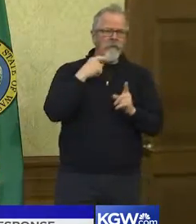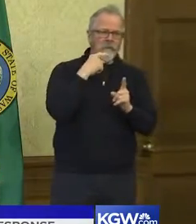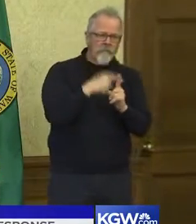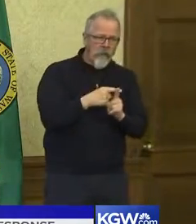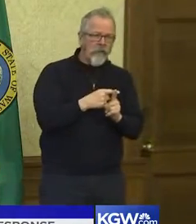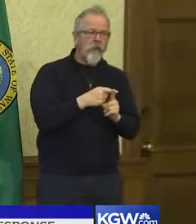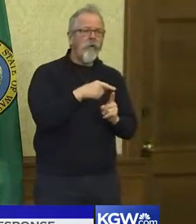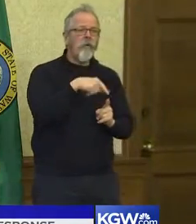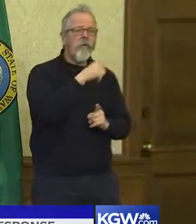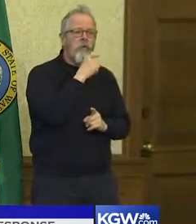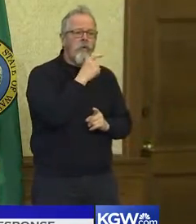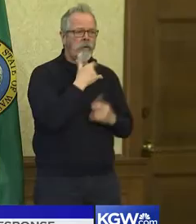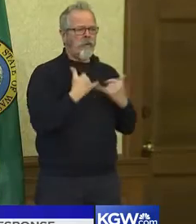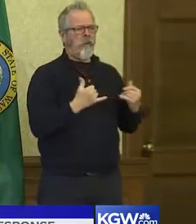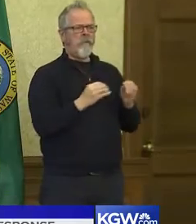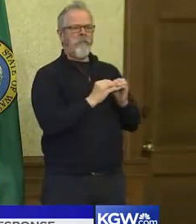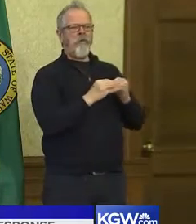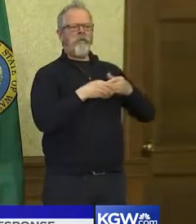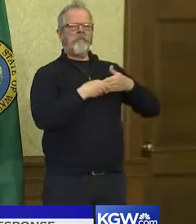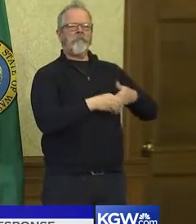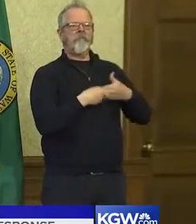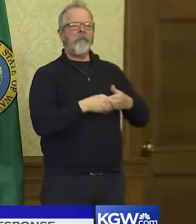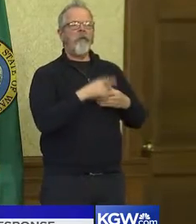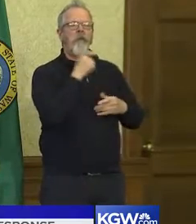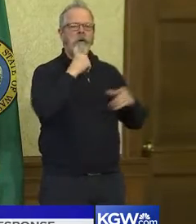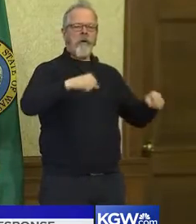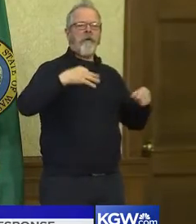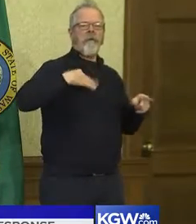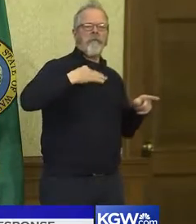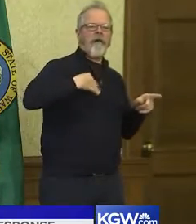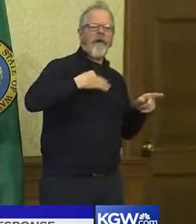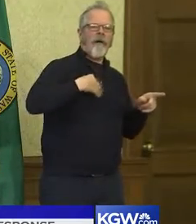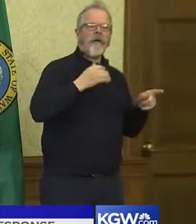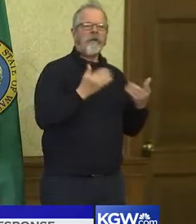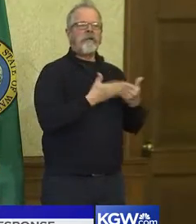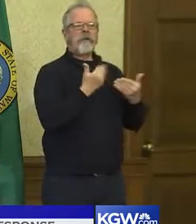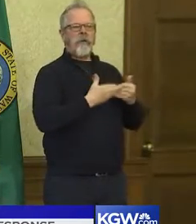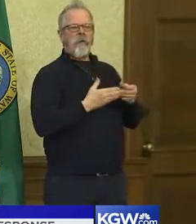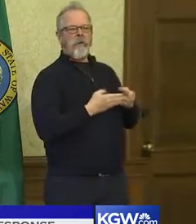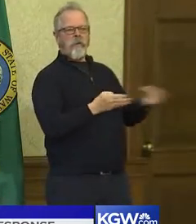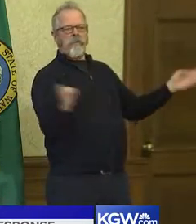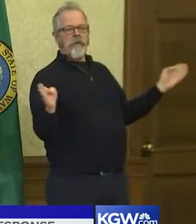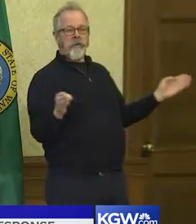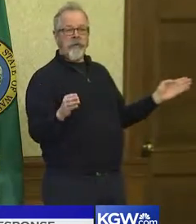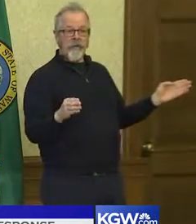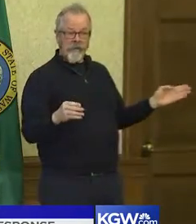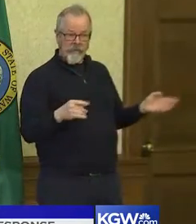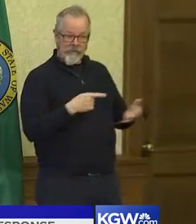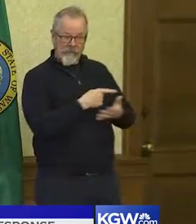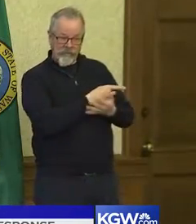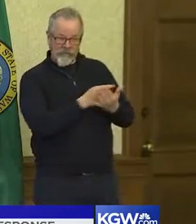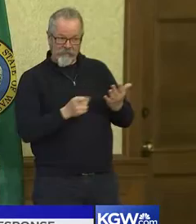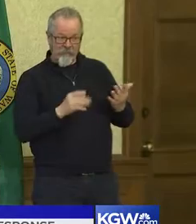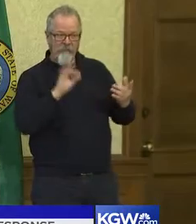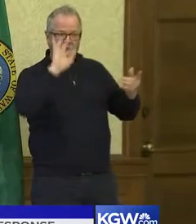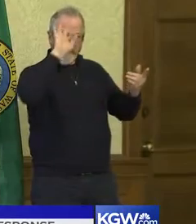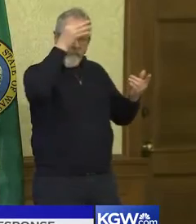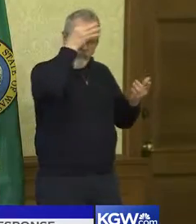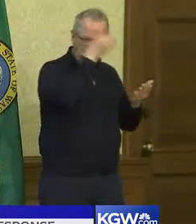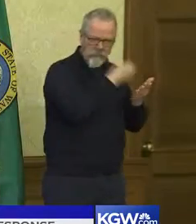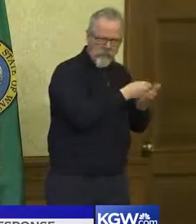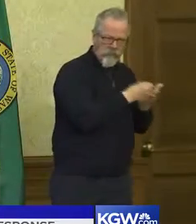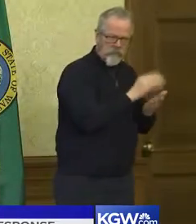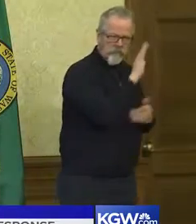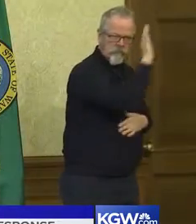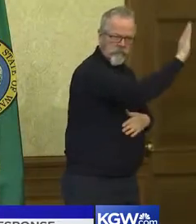government. Also, any shared work participant, so this is where businesses can reduce the hours by 10 to